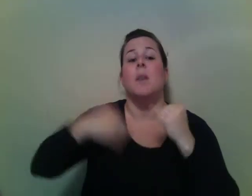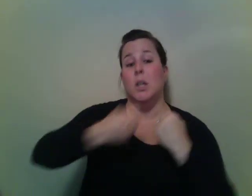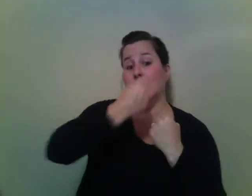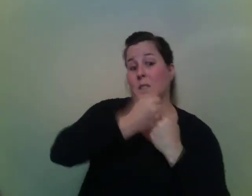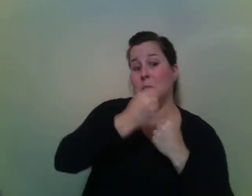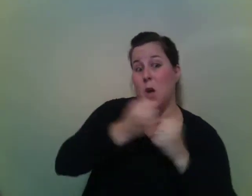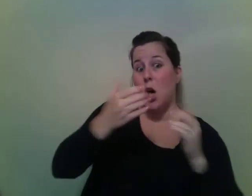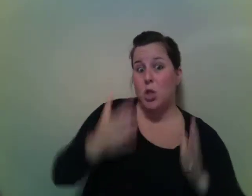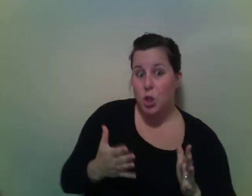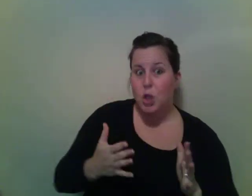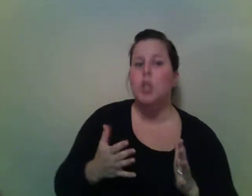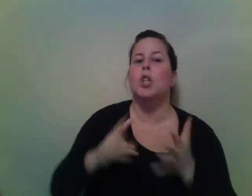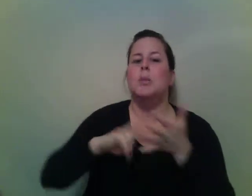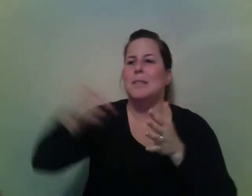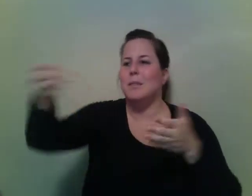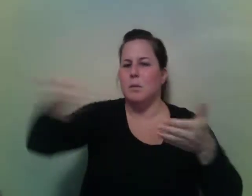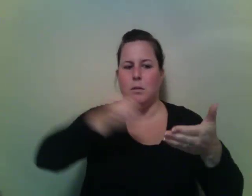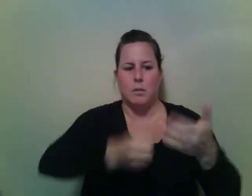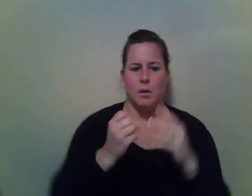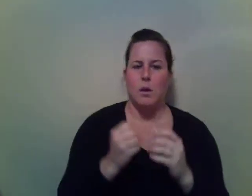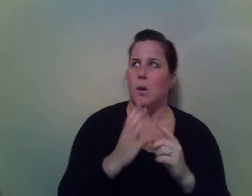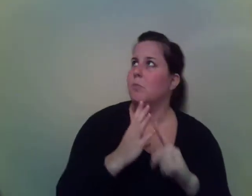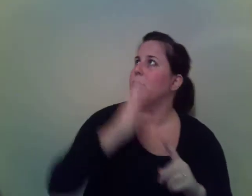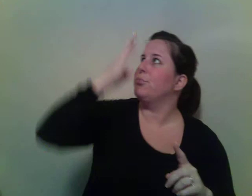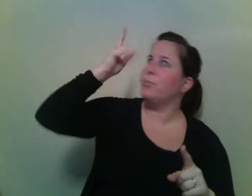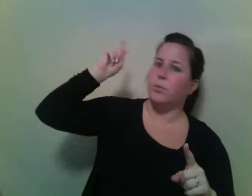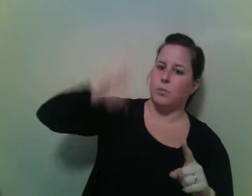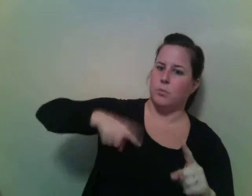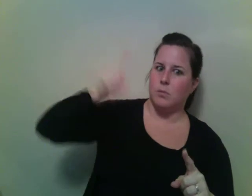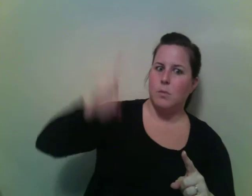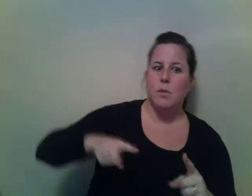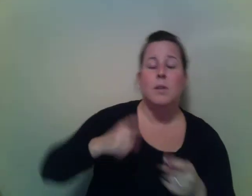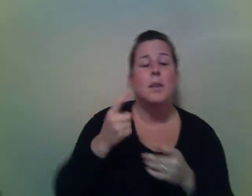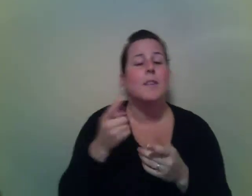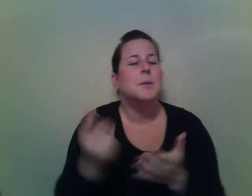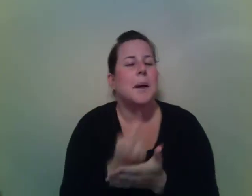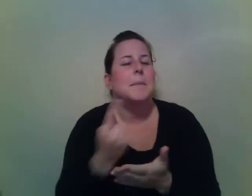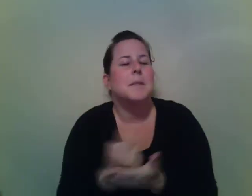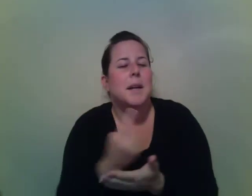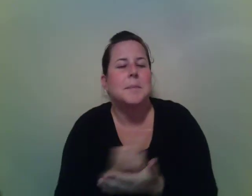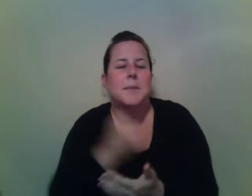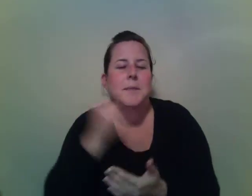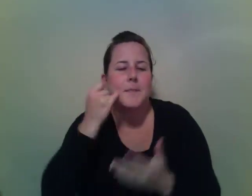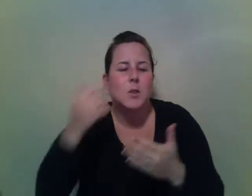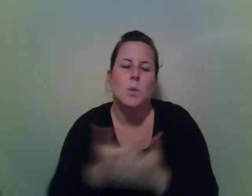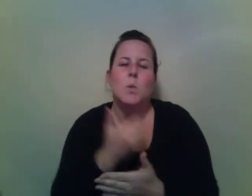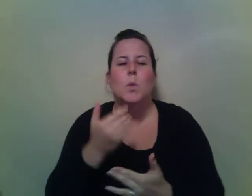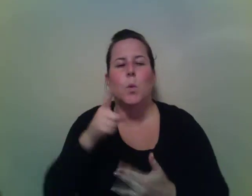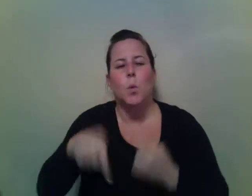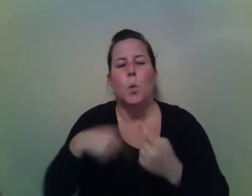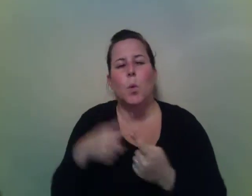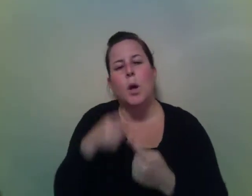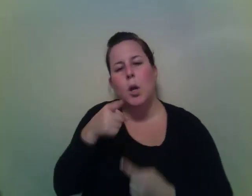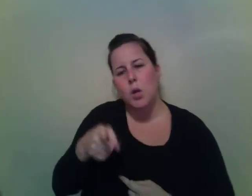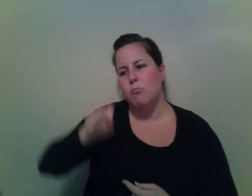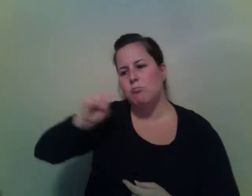and main support. Oftentimes, especially if you're new in the Young Living business, when you give someone your member number, you